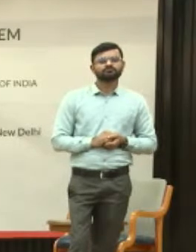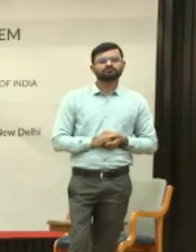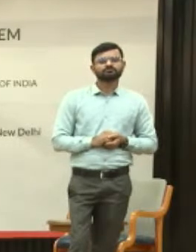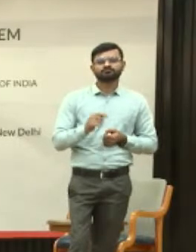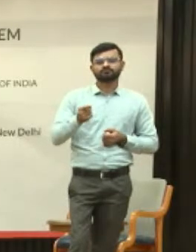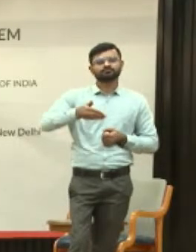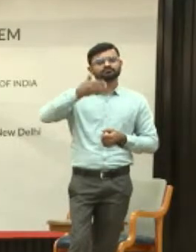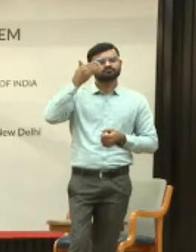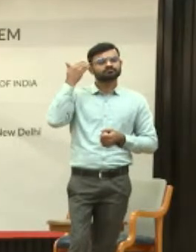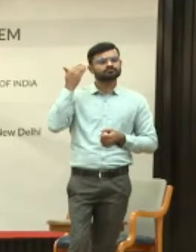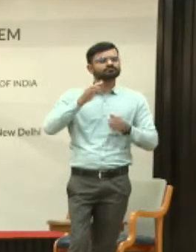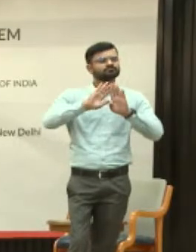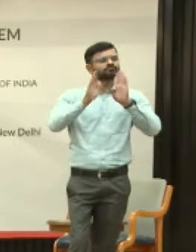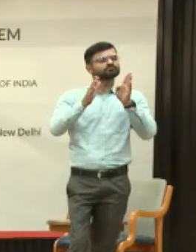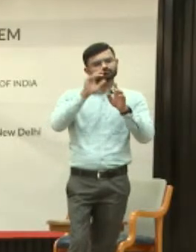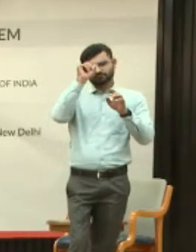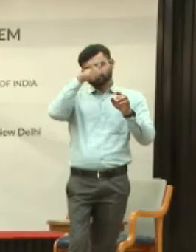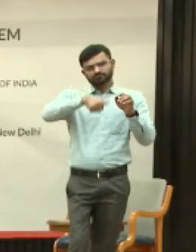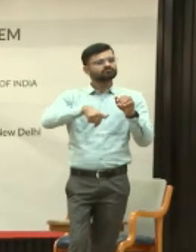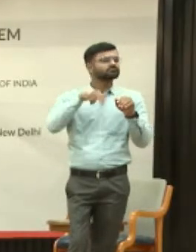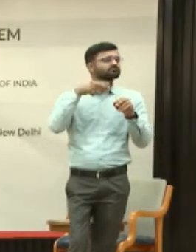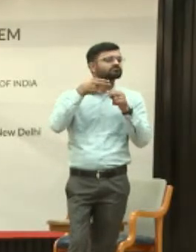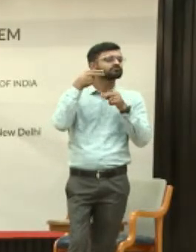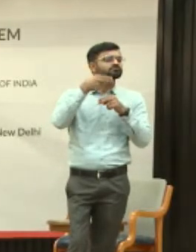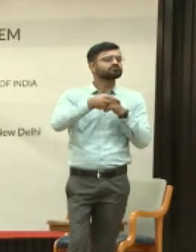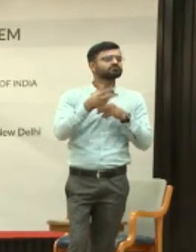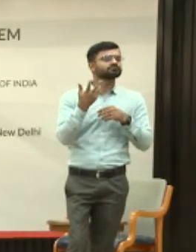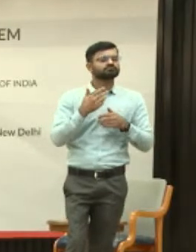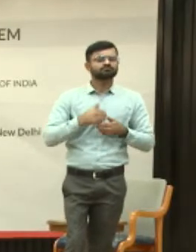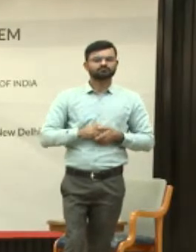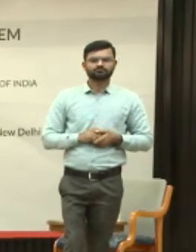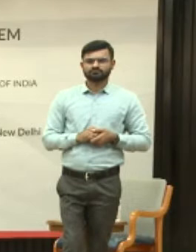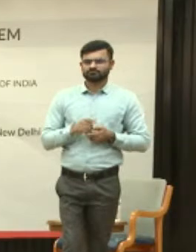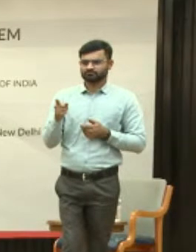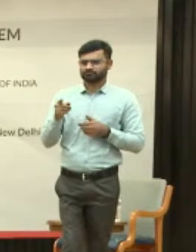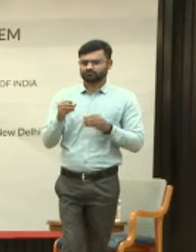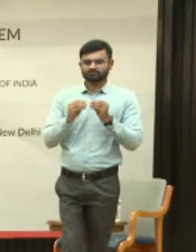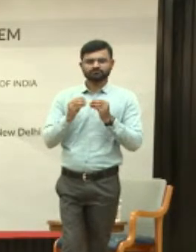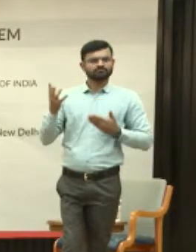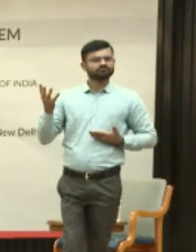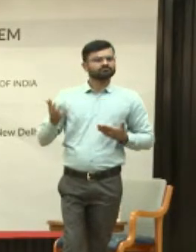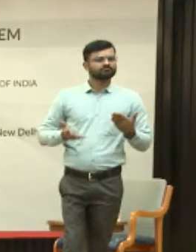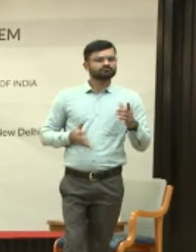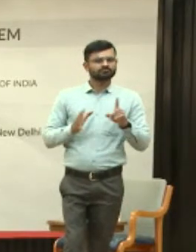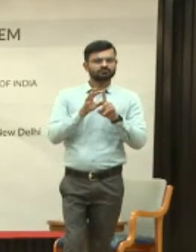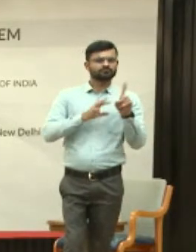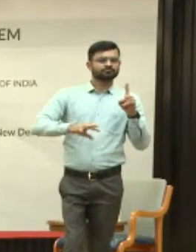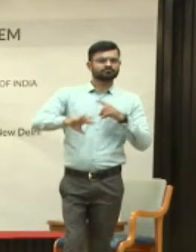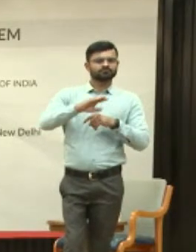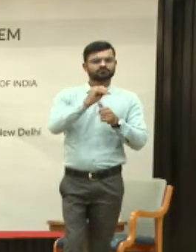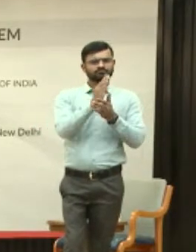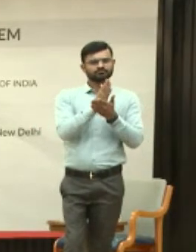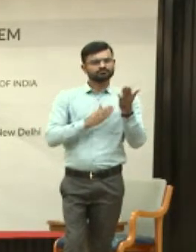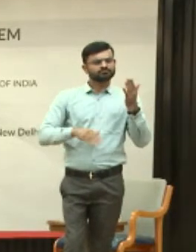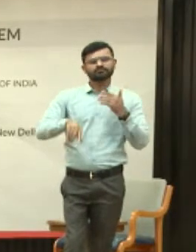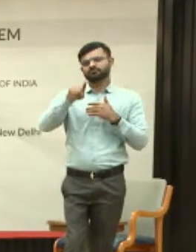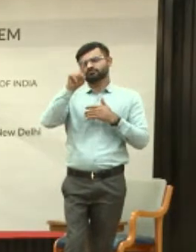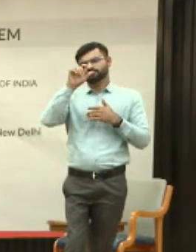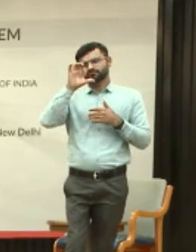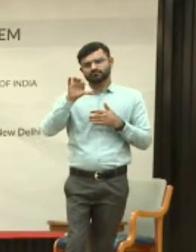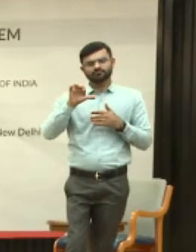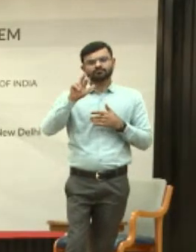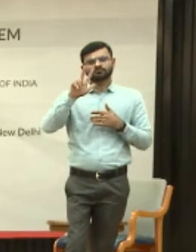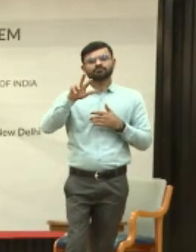What's the oldest statute in India now? It is the Bengal Districts Act of 1836.